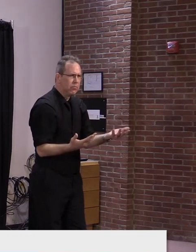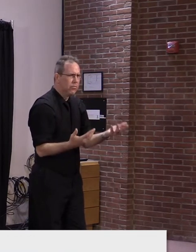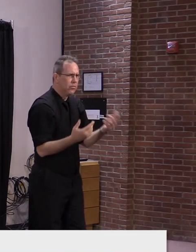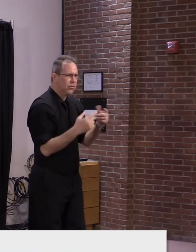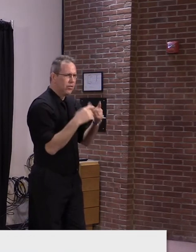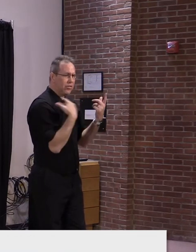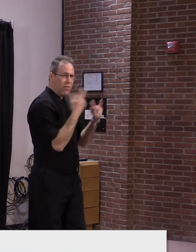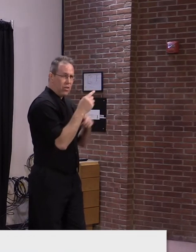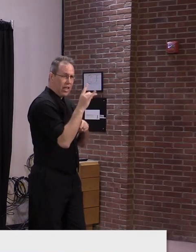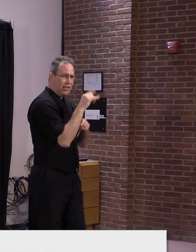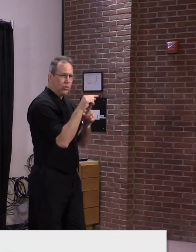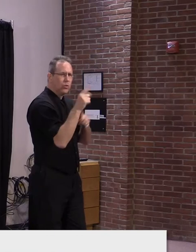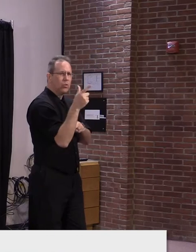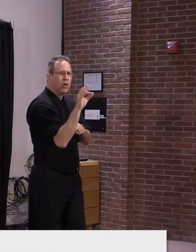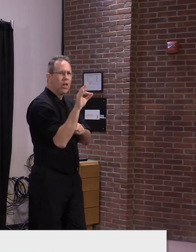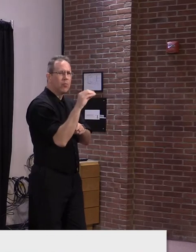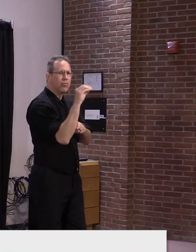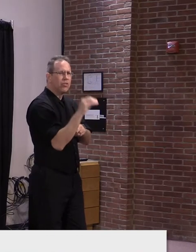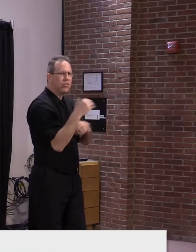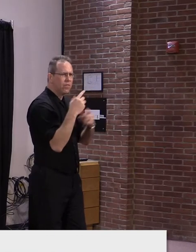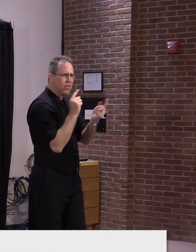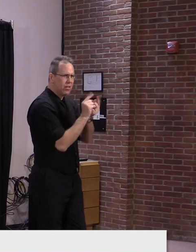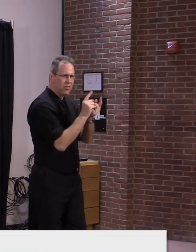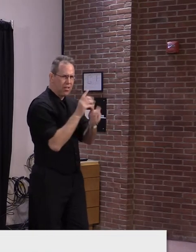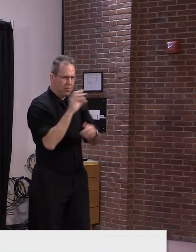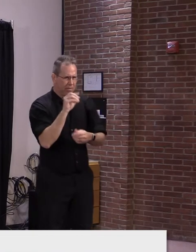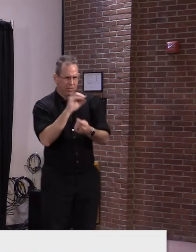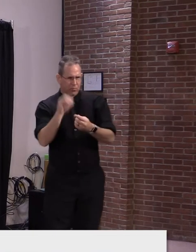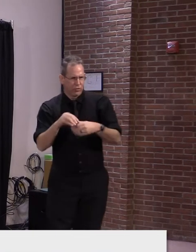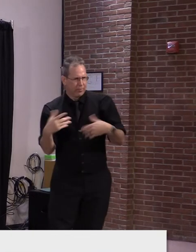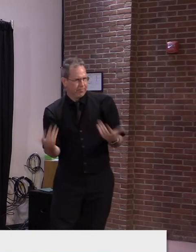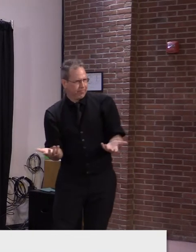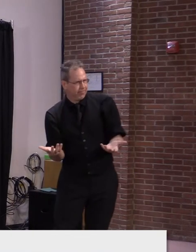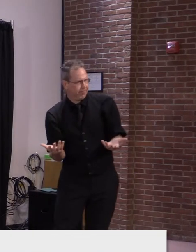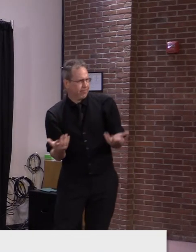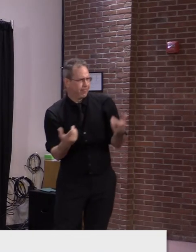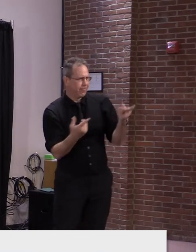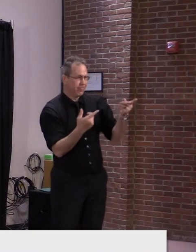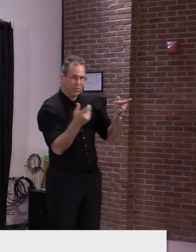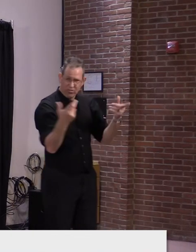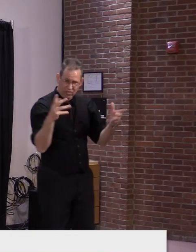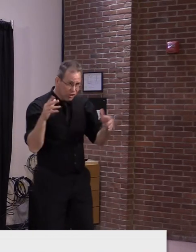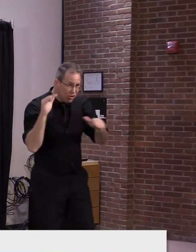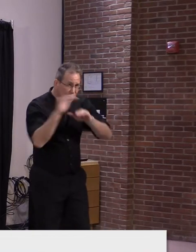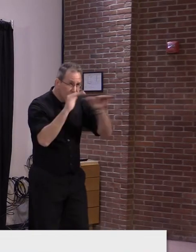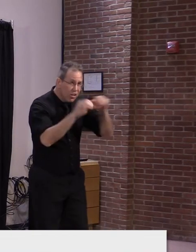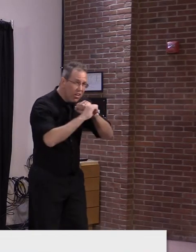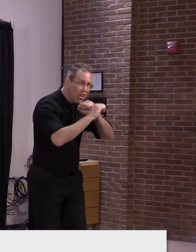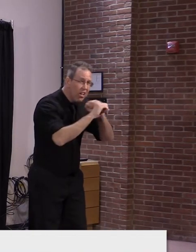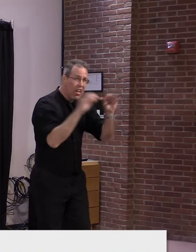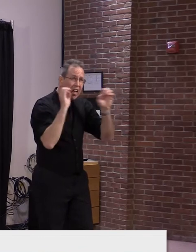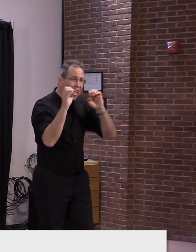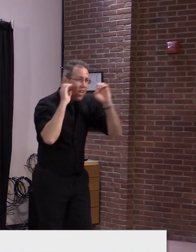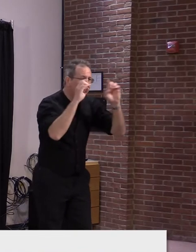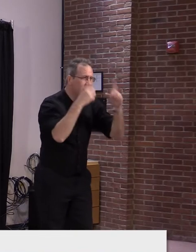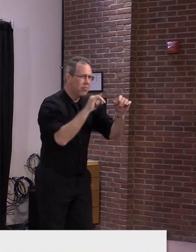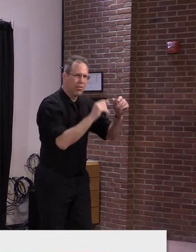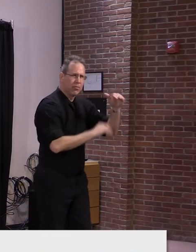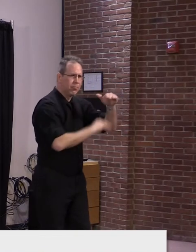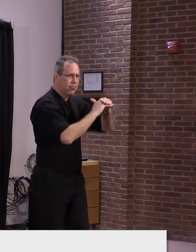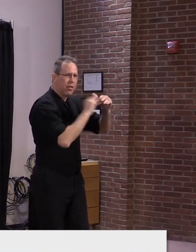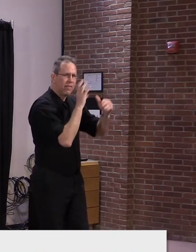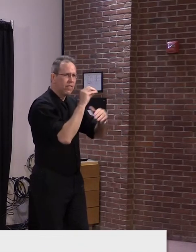that, what efforts are underway, if any, to continue to try to encourage that group of people to get